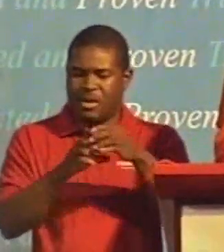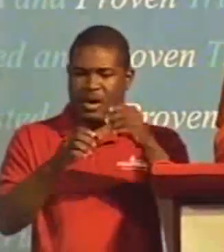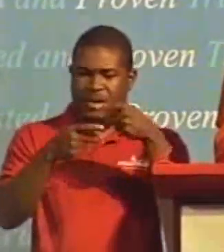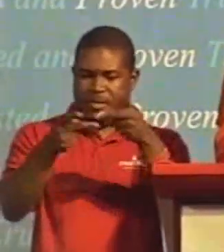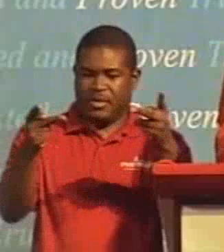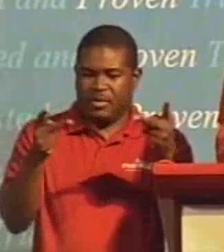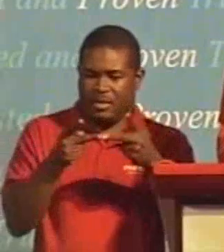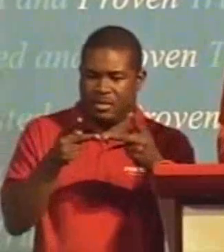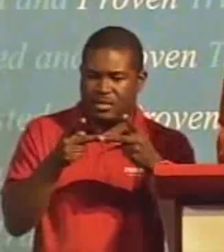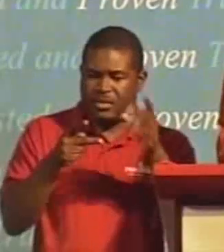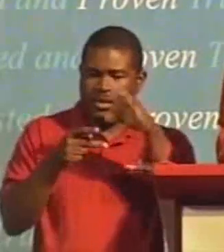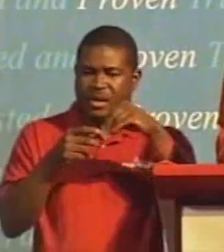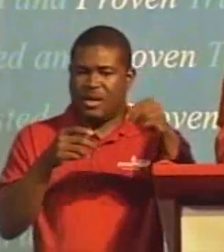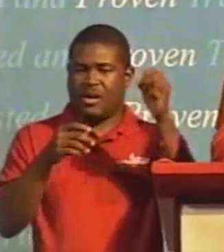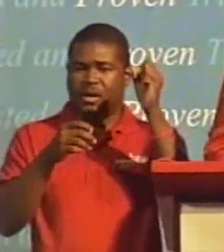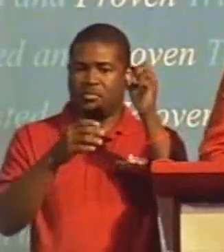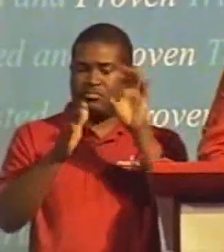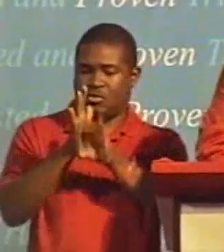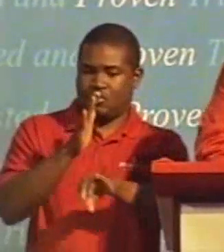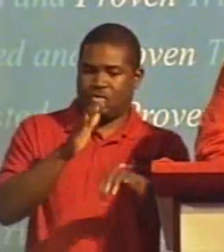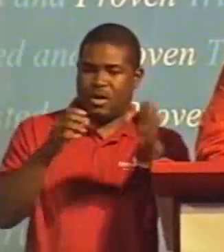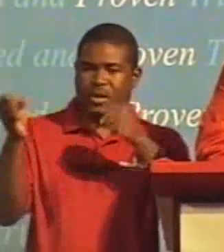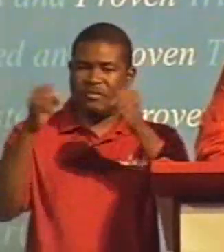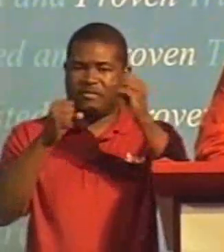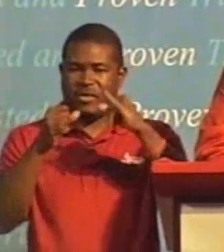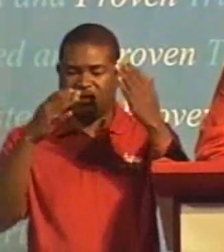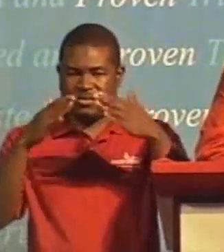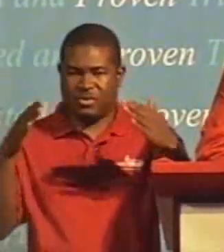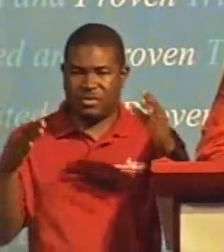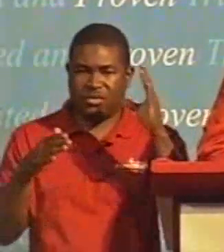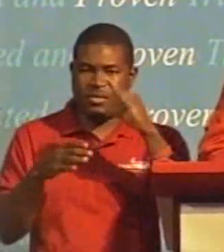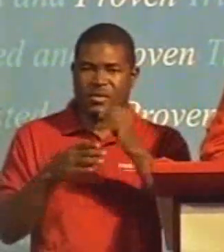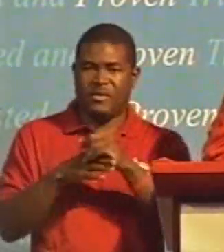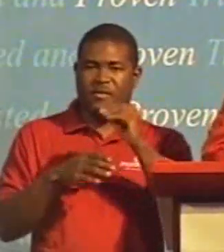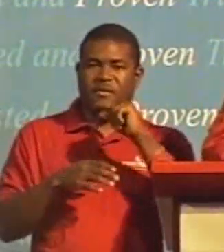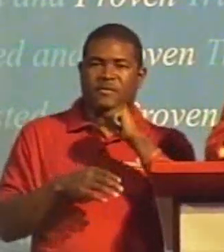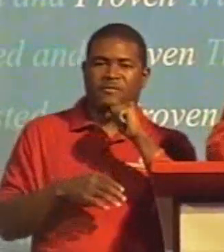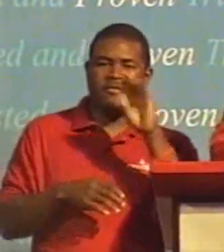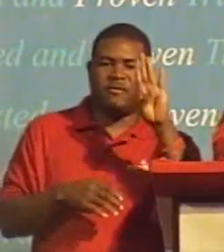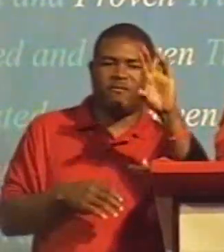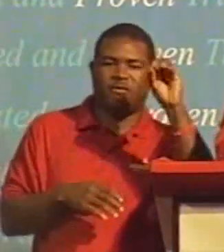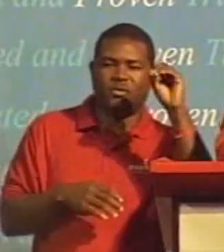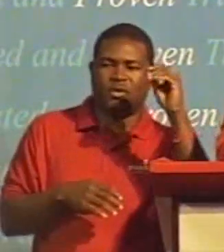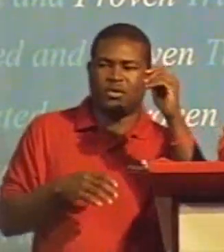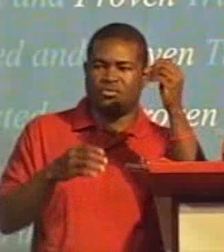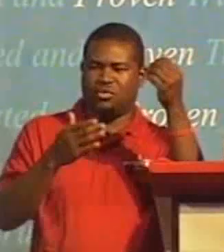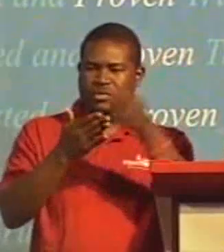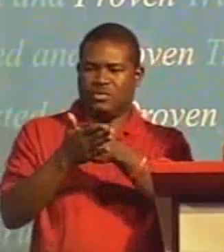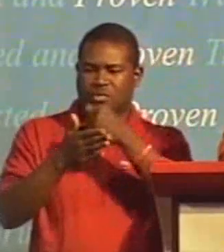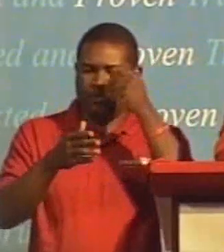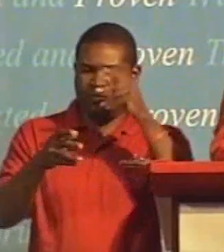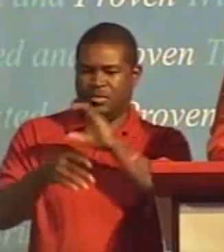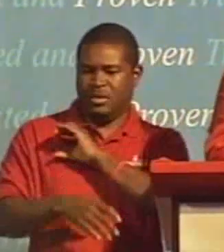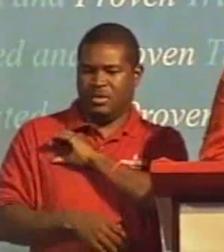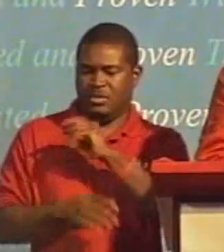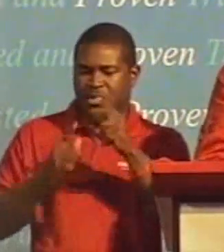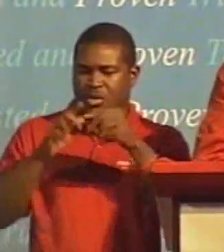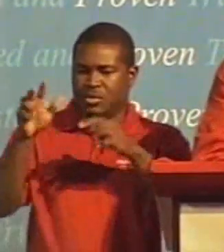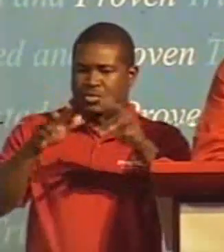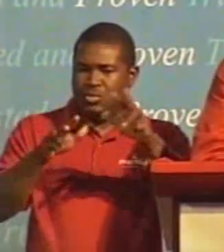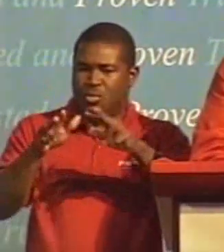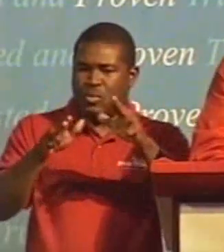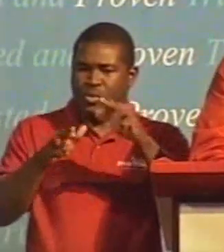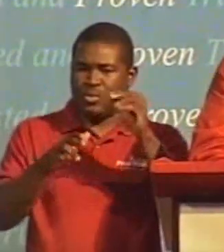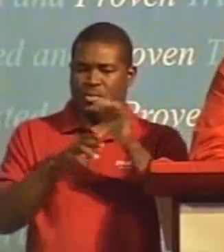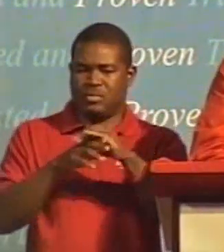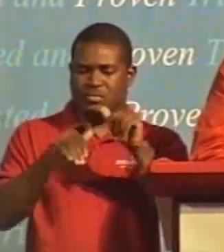and crime-fighting equipment, and engagement of more than 400 new constables to walk the beat in neighborhoods. Now, next time